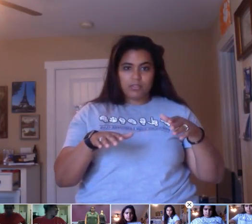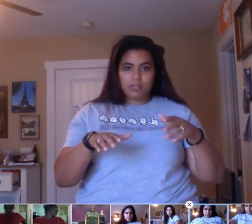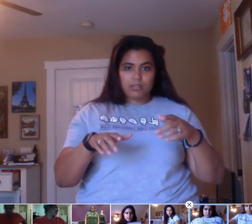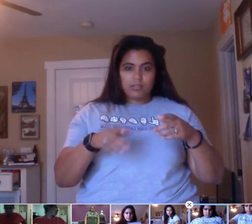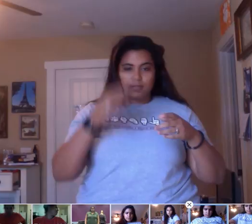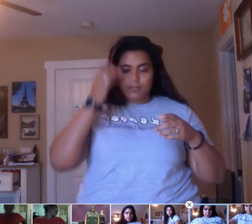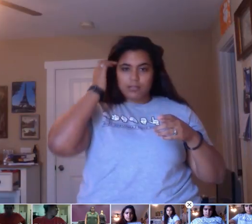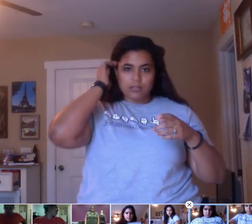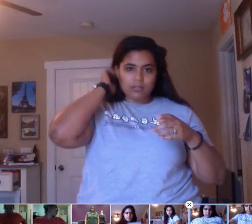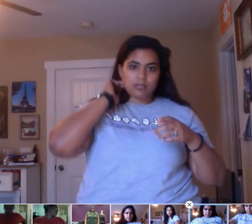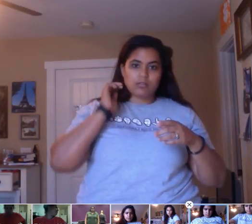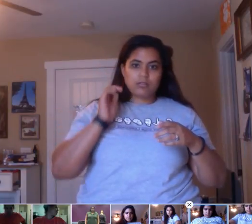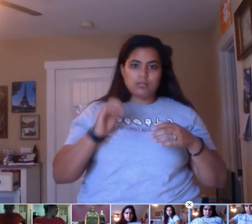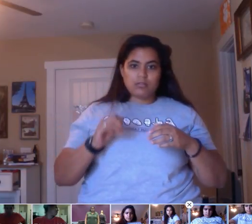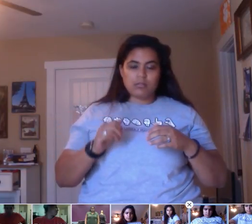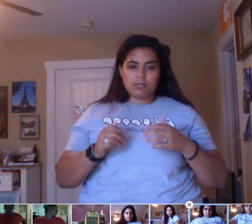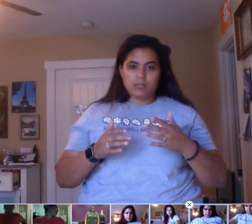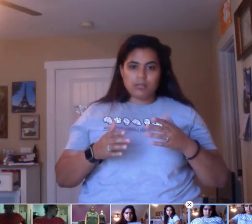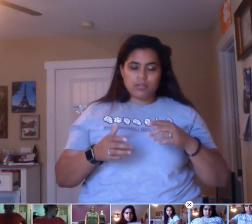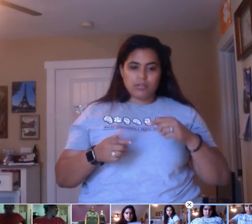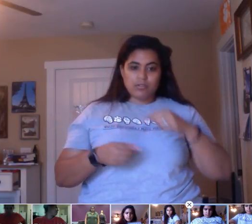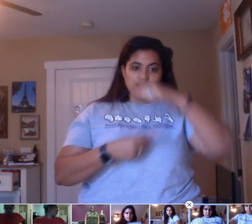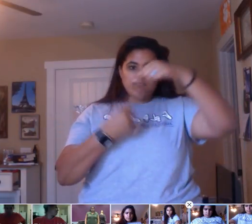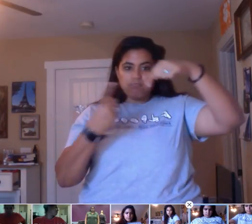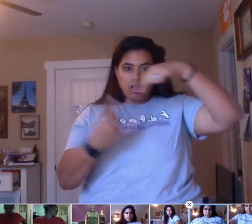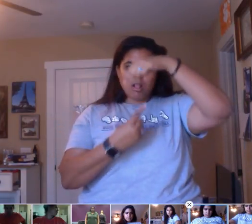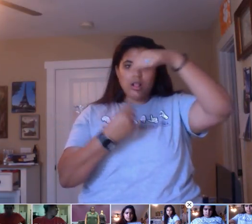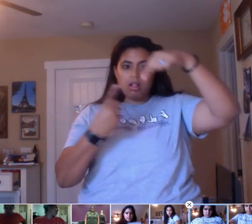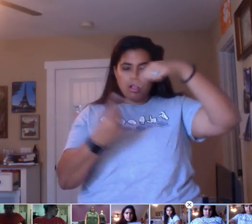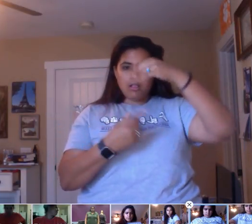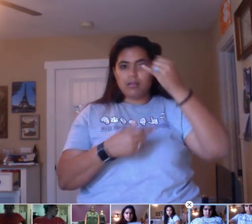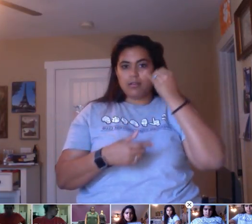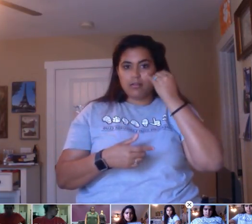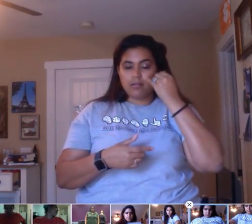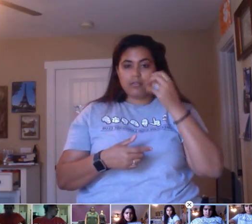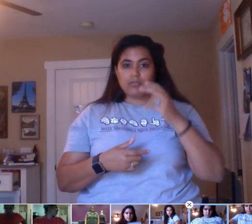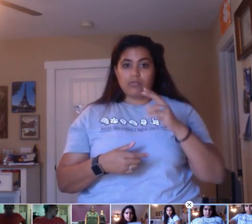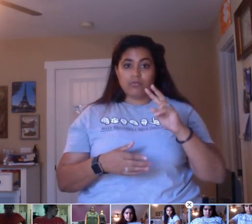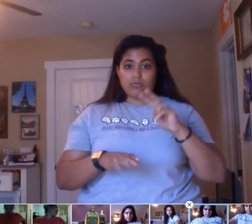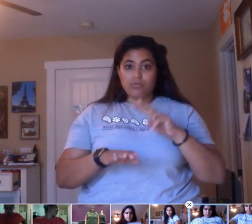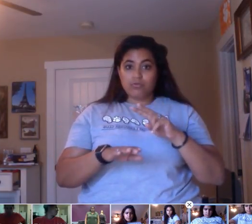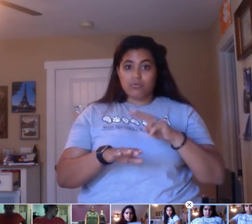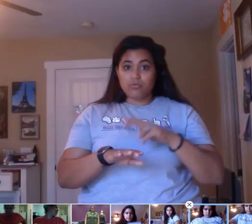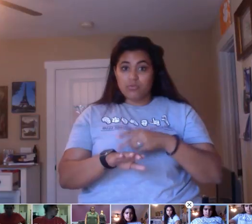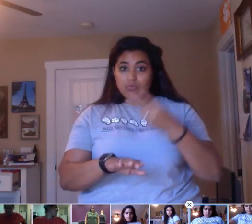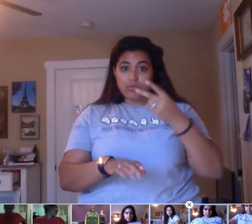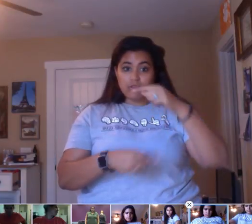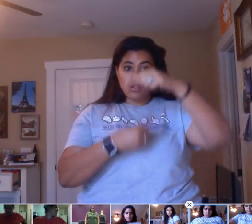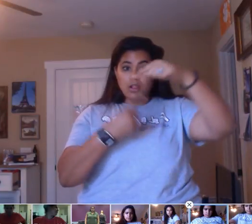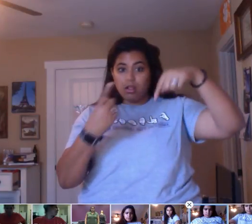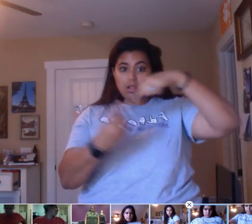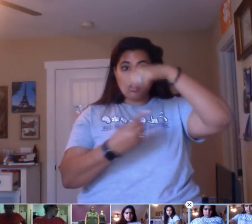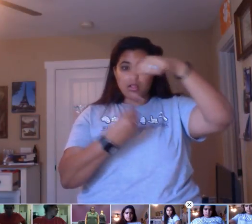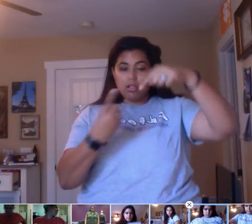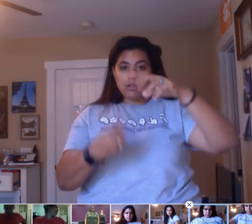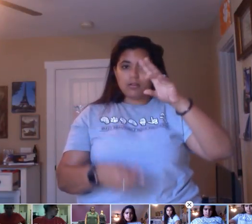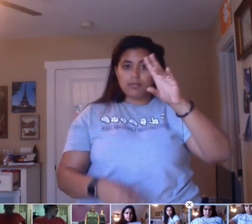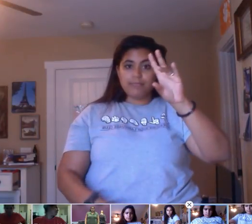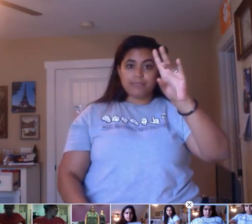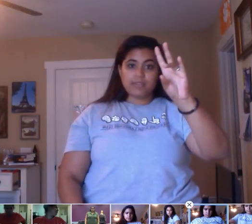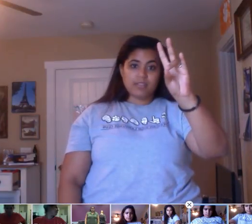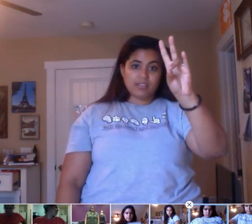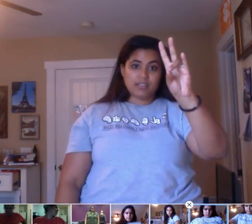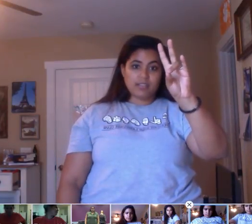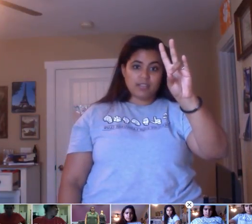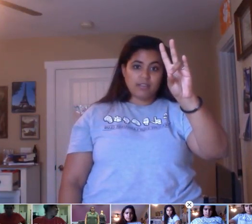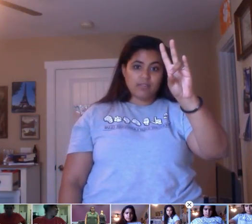So what you do in the game is you turn around and around, and after you